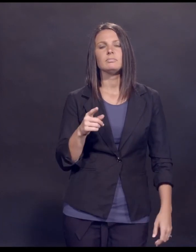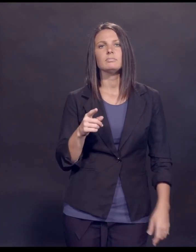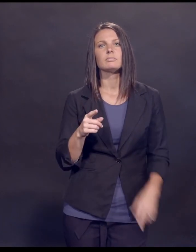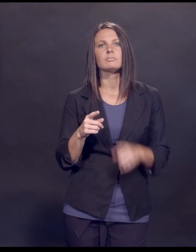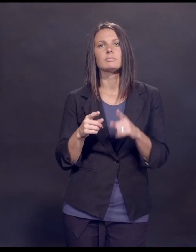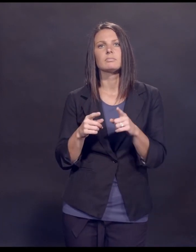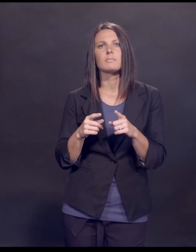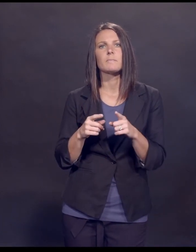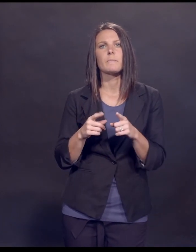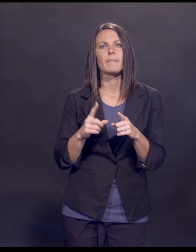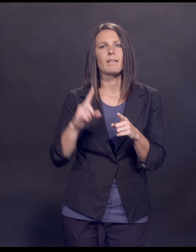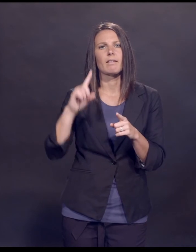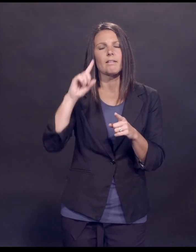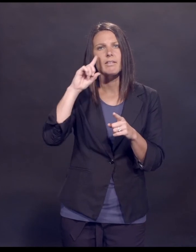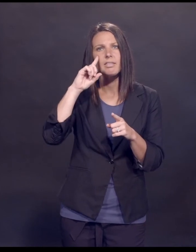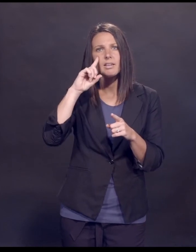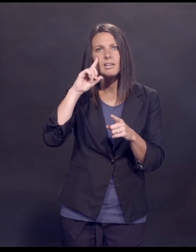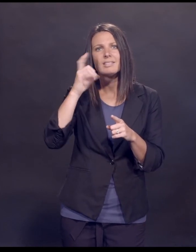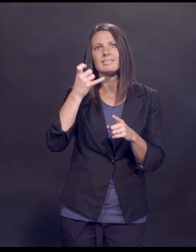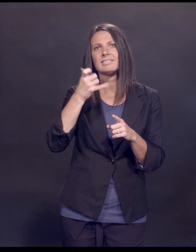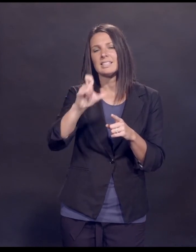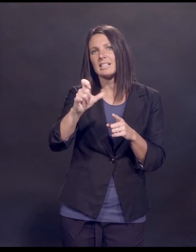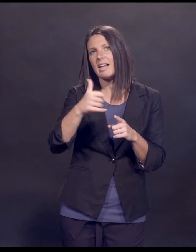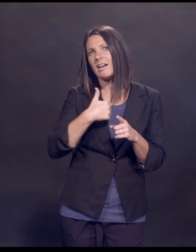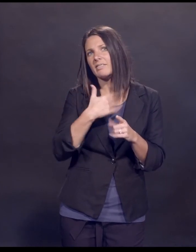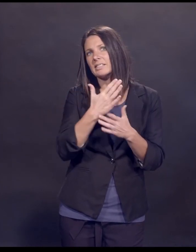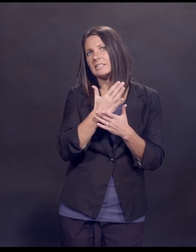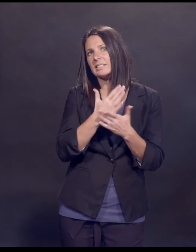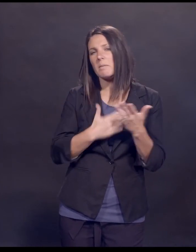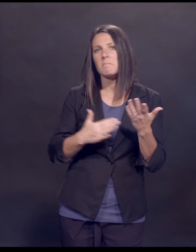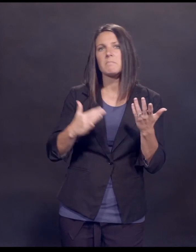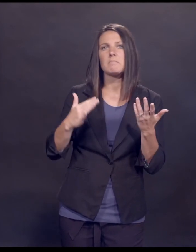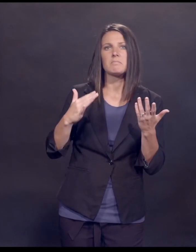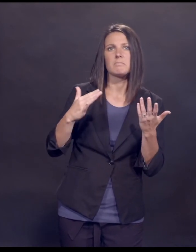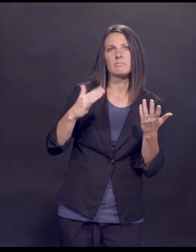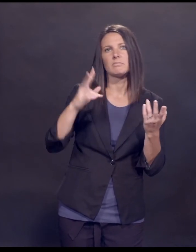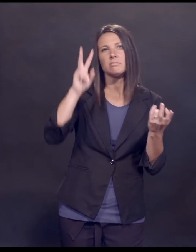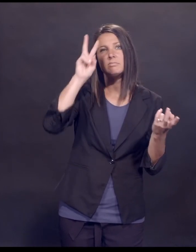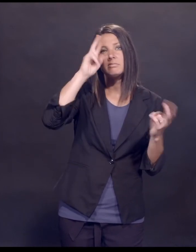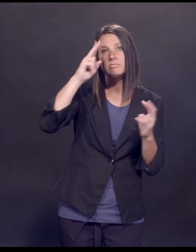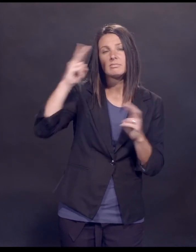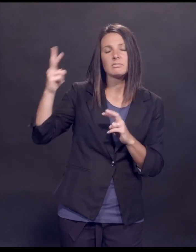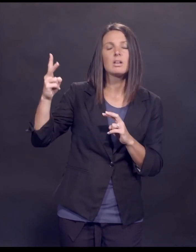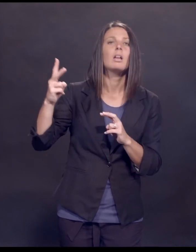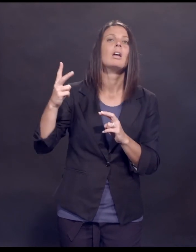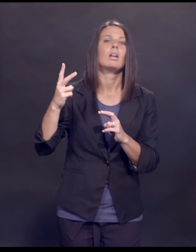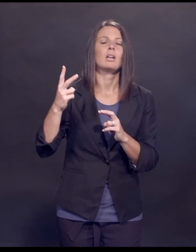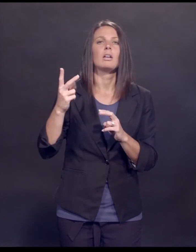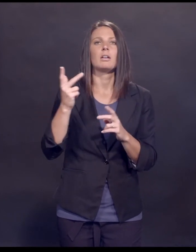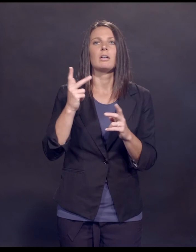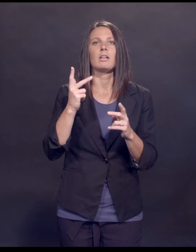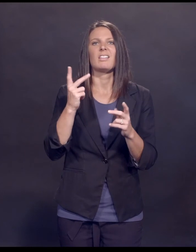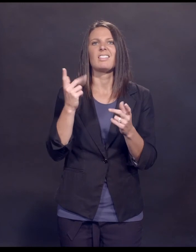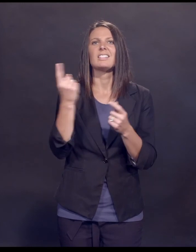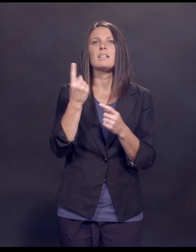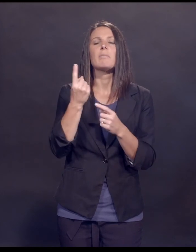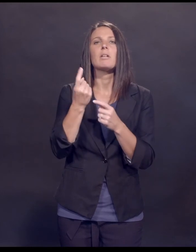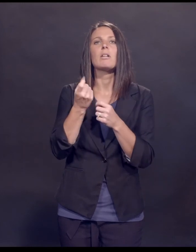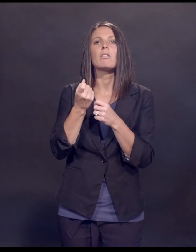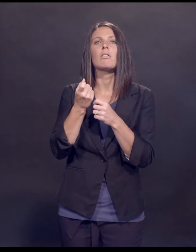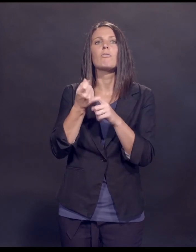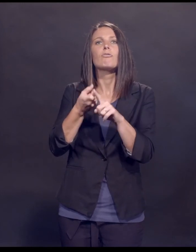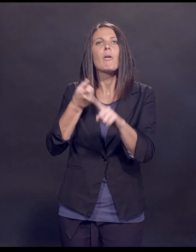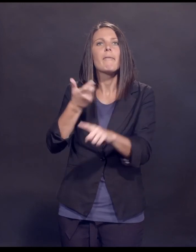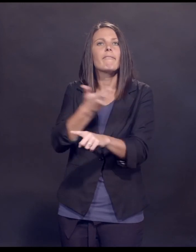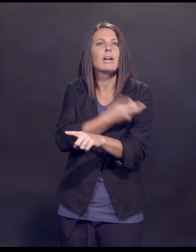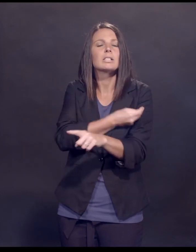that question, I think that there still is some misconception that there is something from a